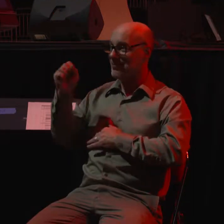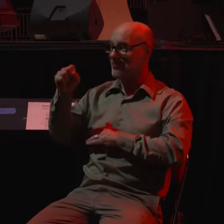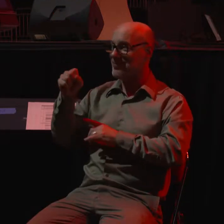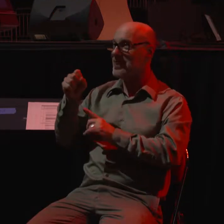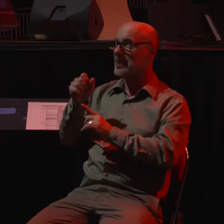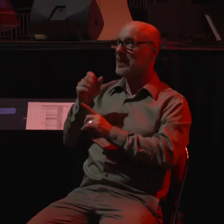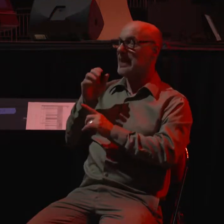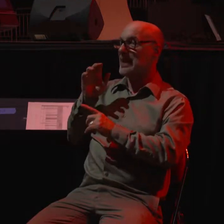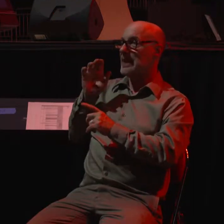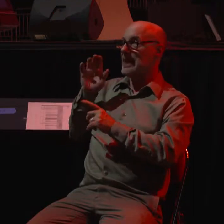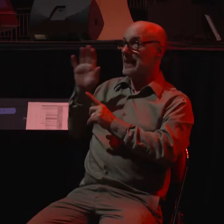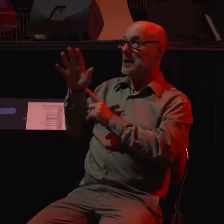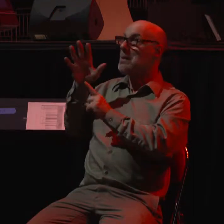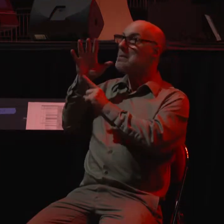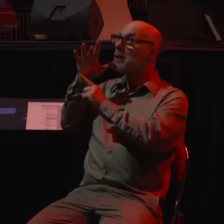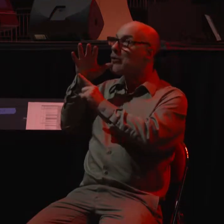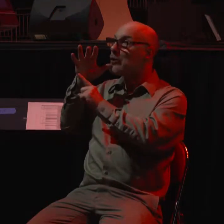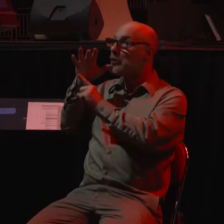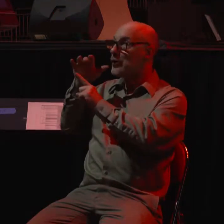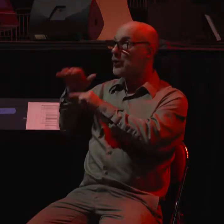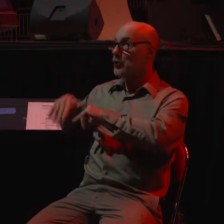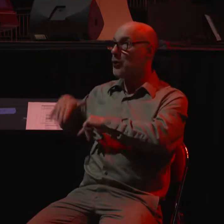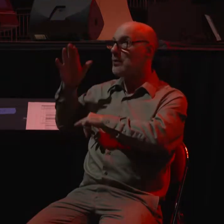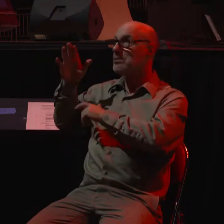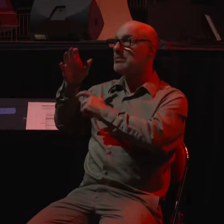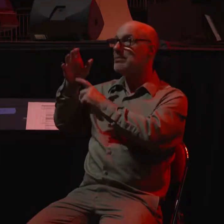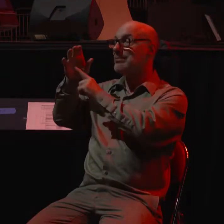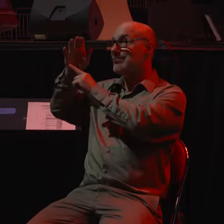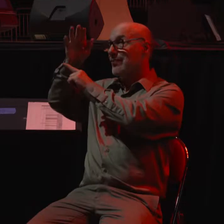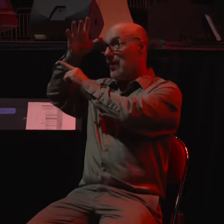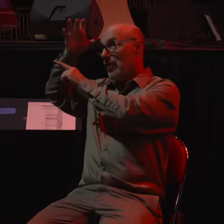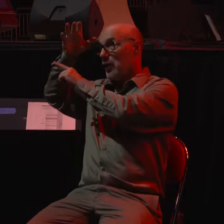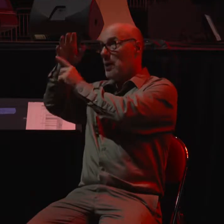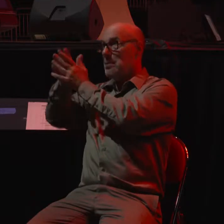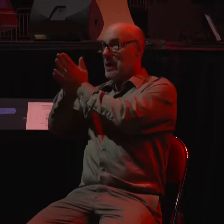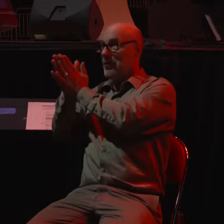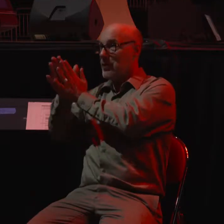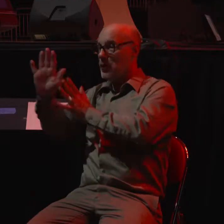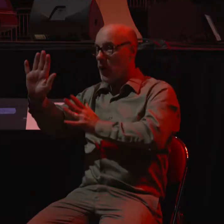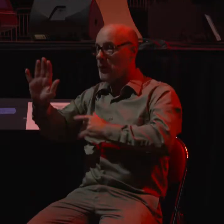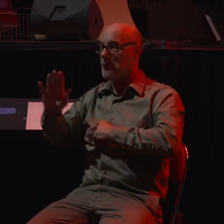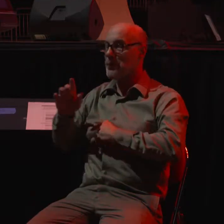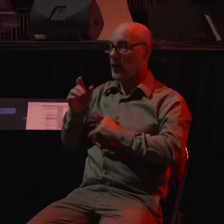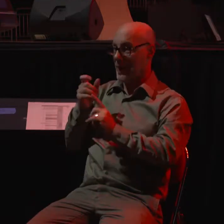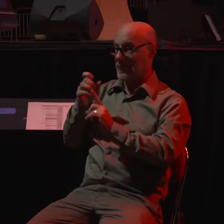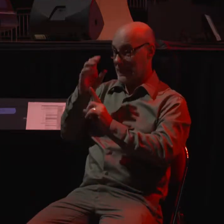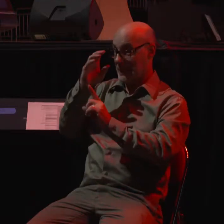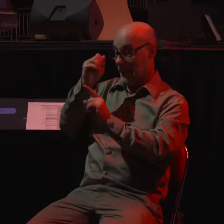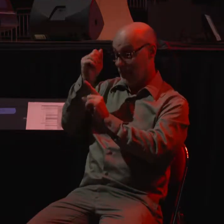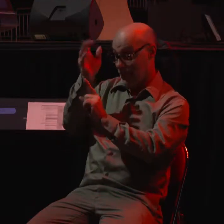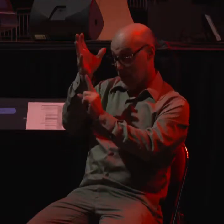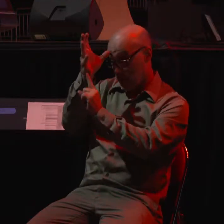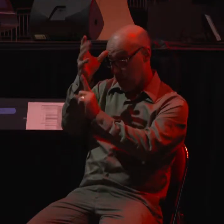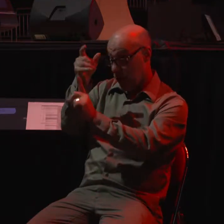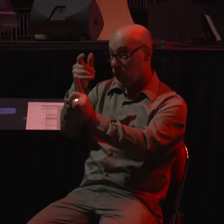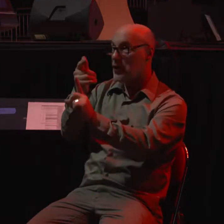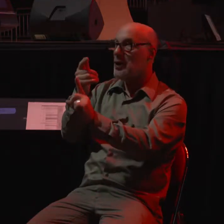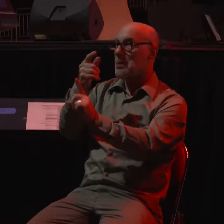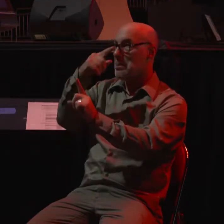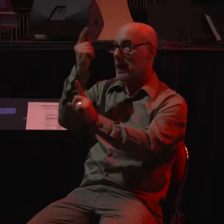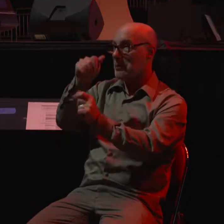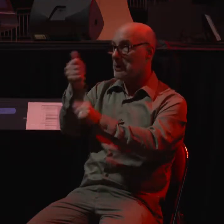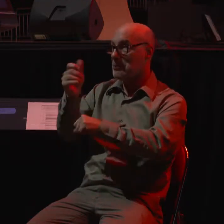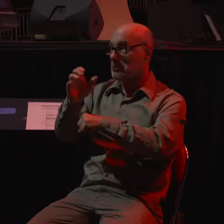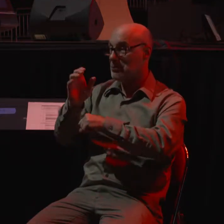a Methodist pastor in Atlanta? Actually, he is the son of a Black Baptist preacher, the grandson of a Black